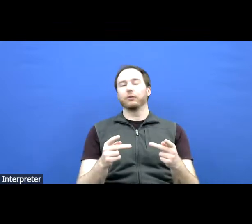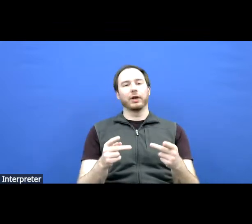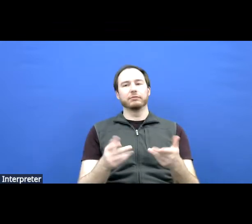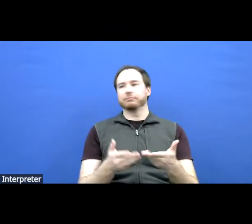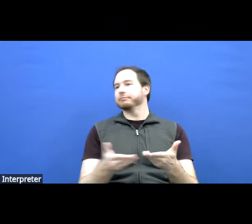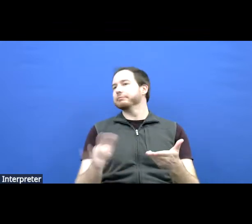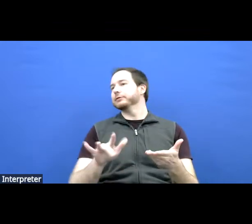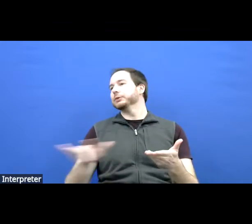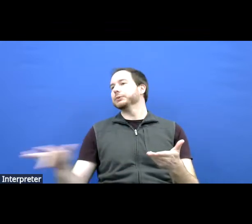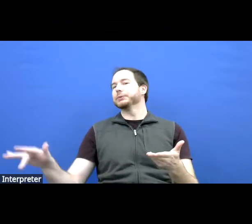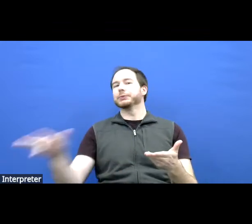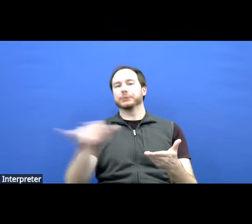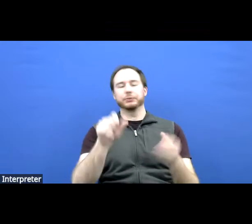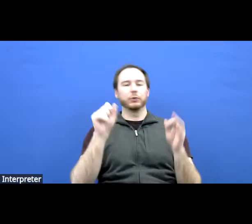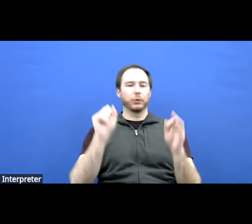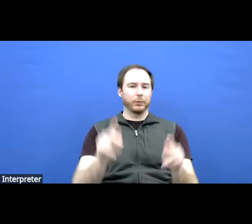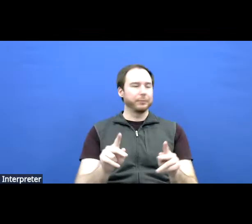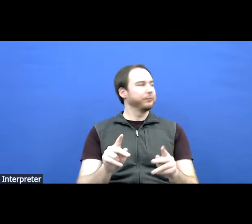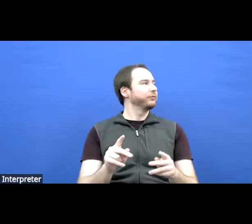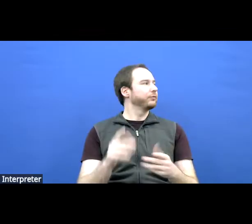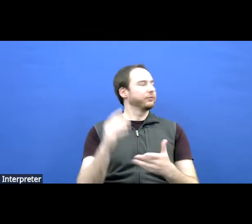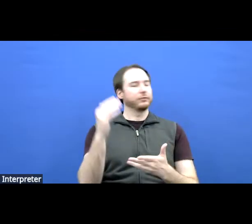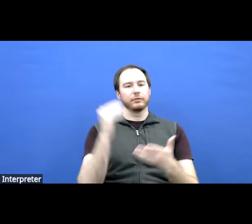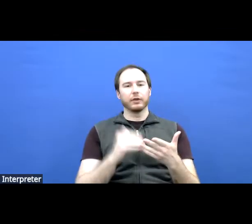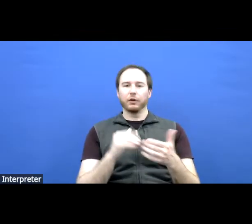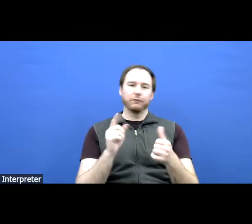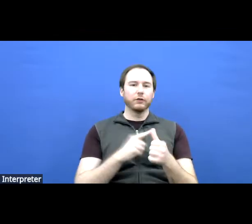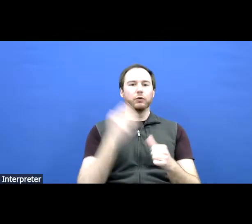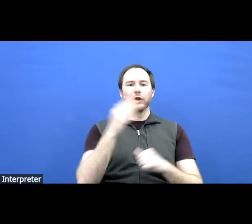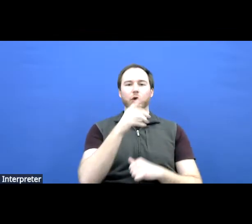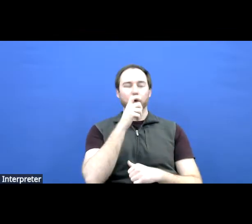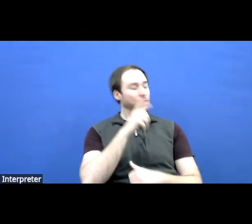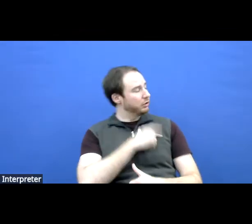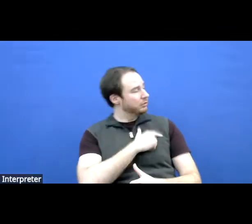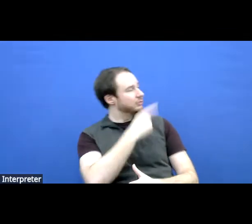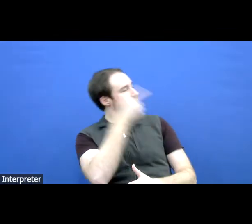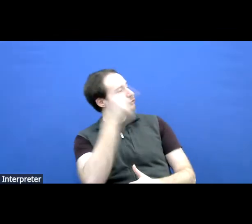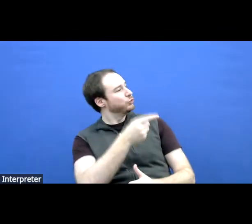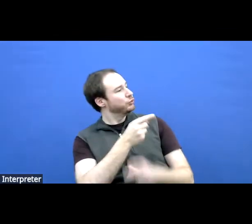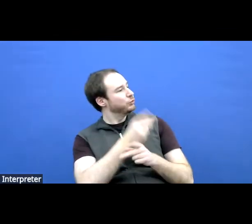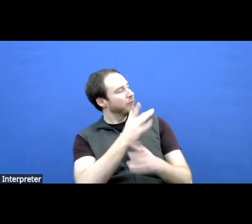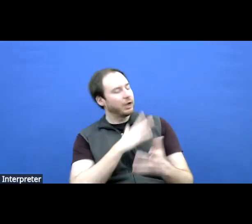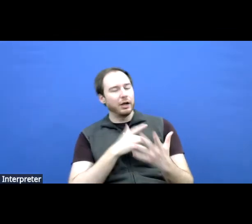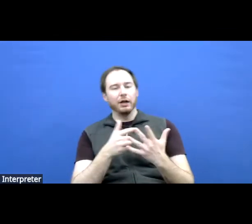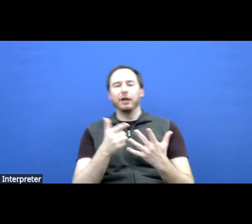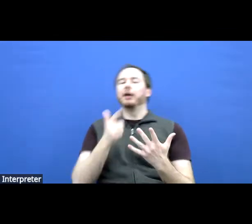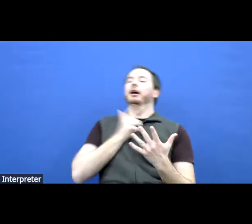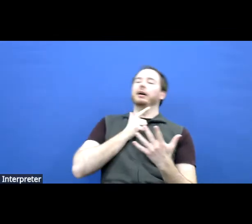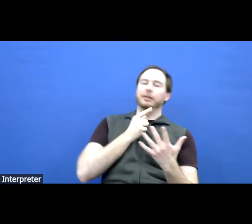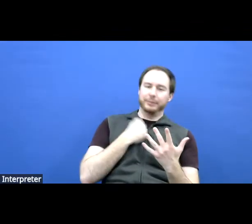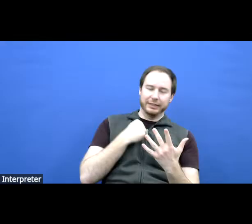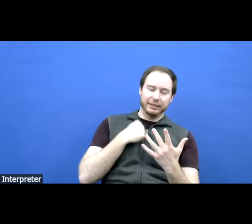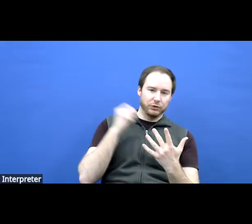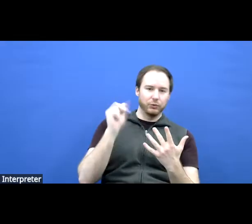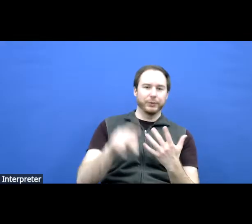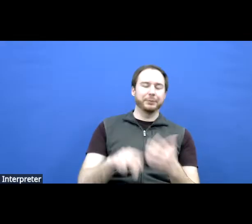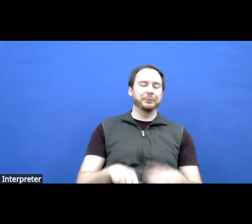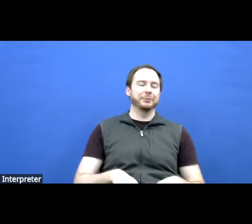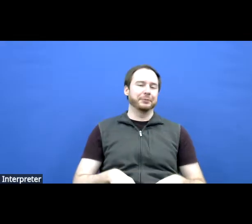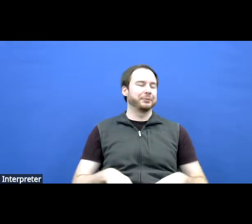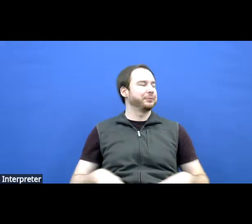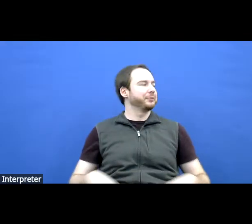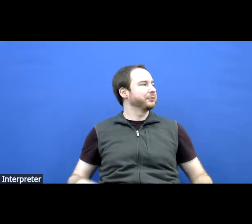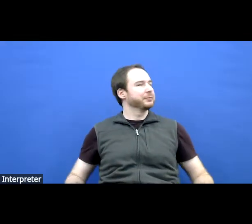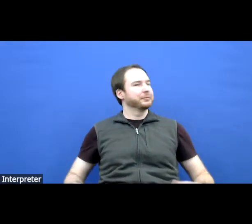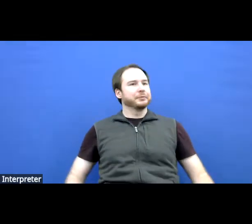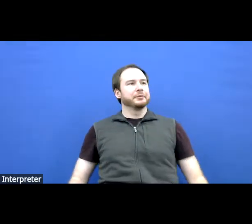So let's see, where do we leave off? So we'd be, oh, geez, look at that. Your resolution. Sorry, My resolution. that's you. Yeah, hold